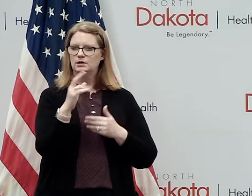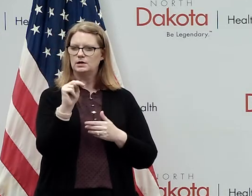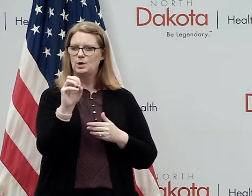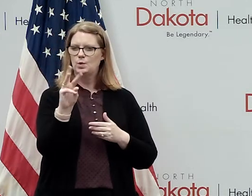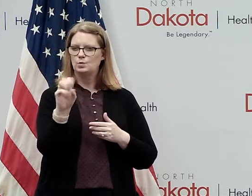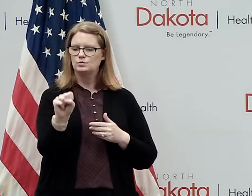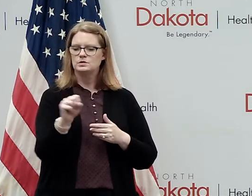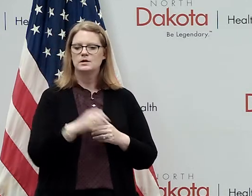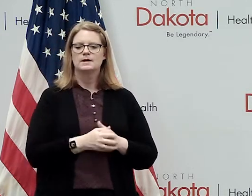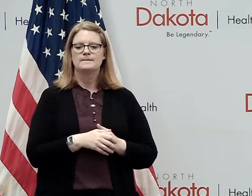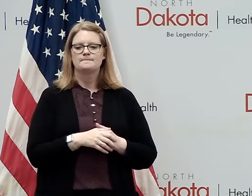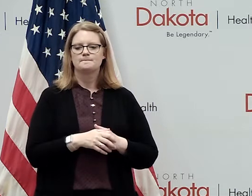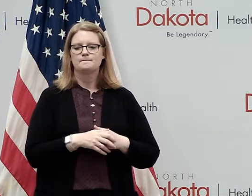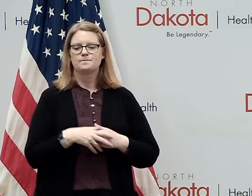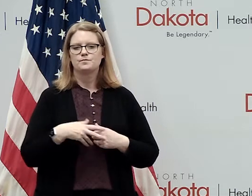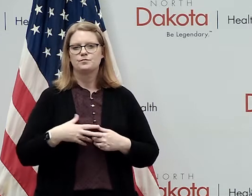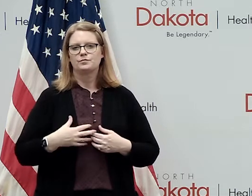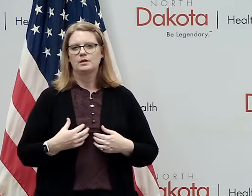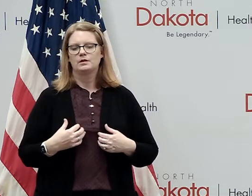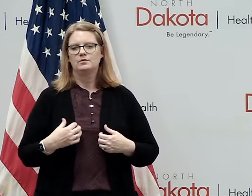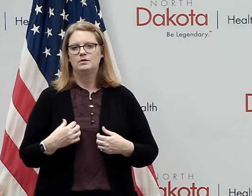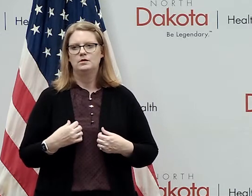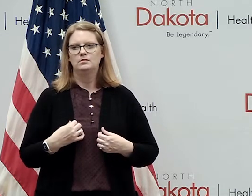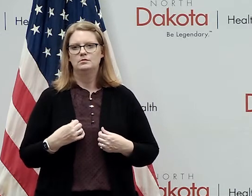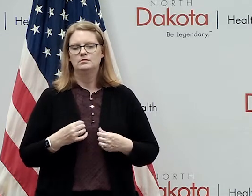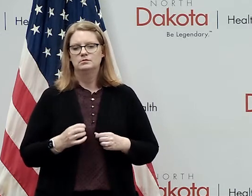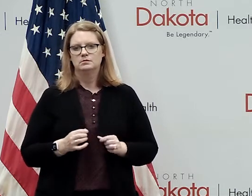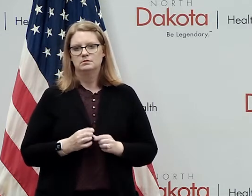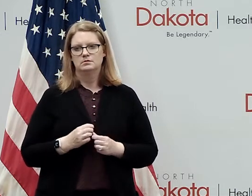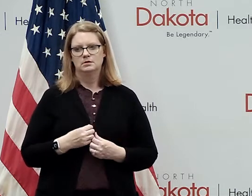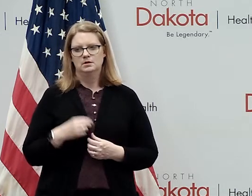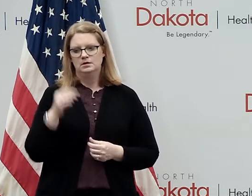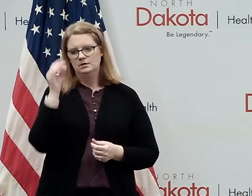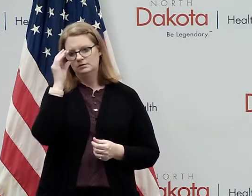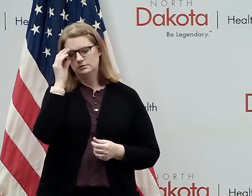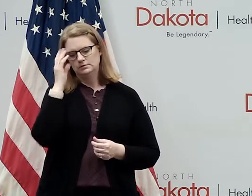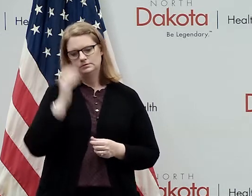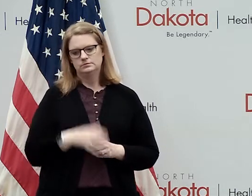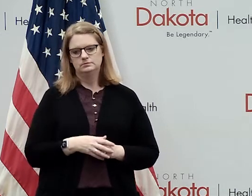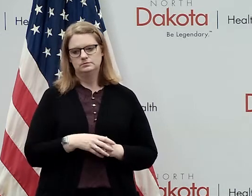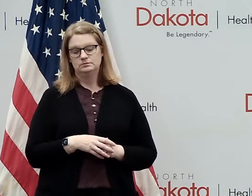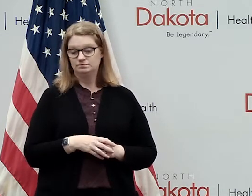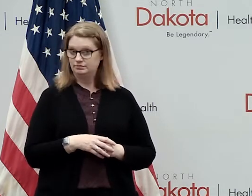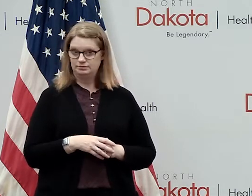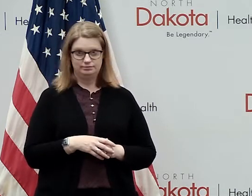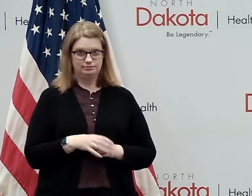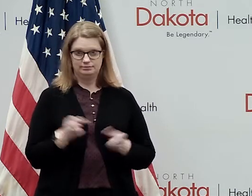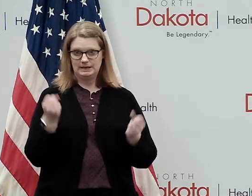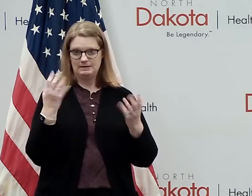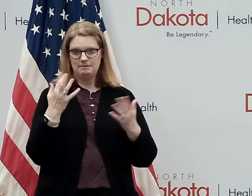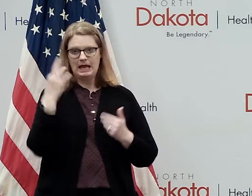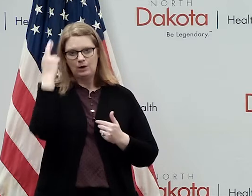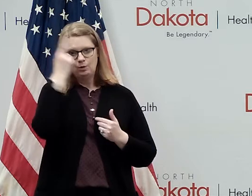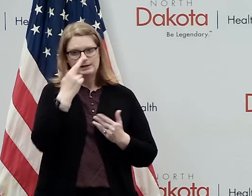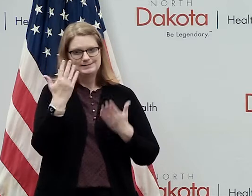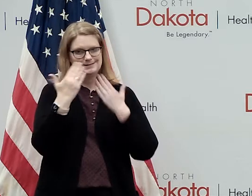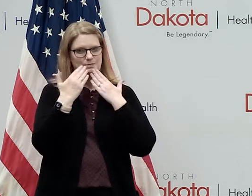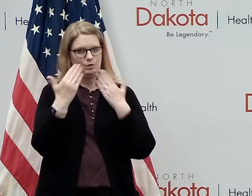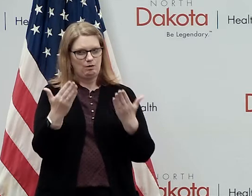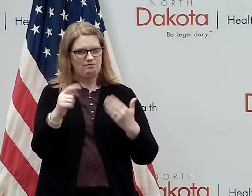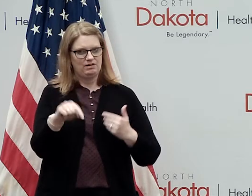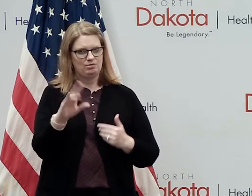We said at the beginning, we know that we're have so many reasons for which to be grateful to be here in North